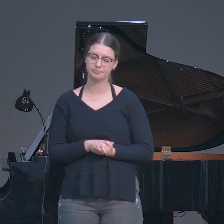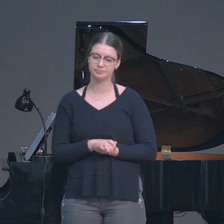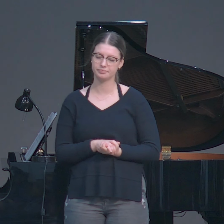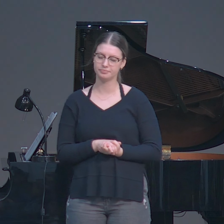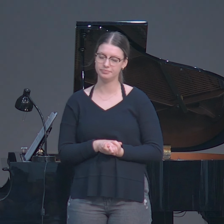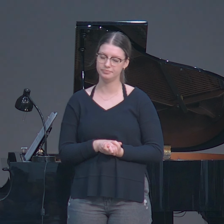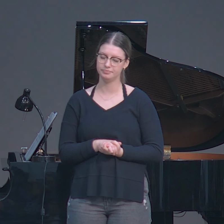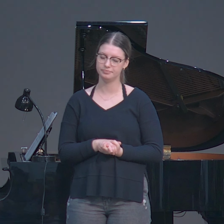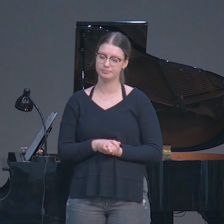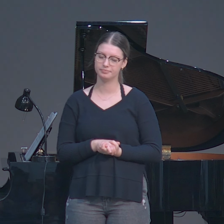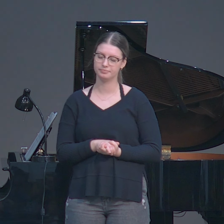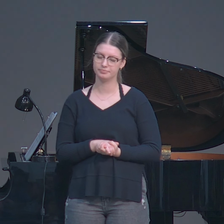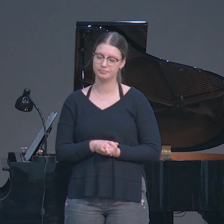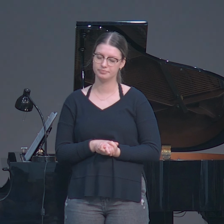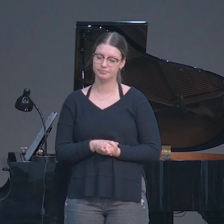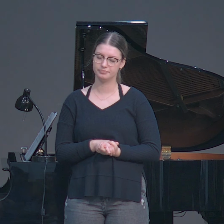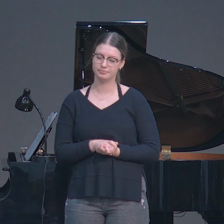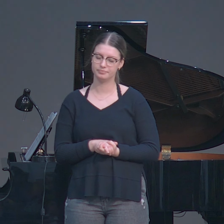Father,